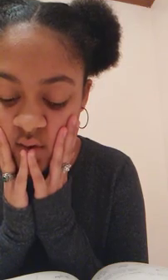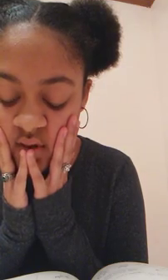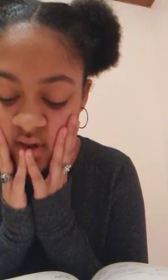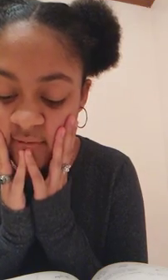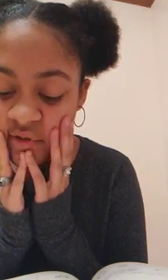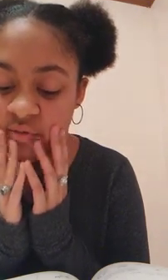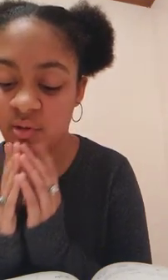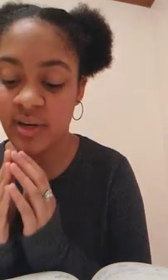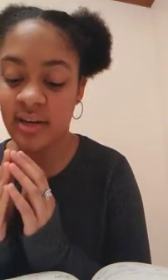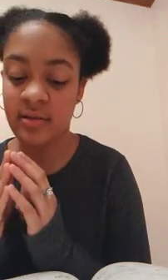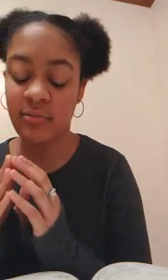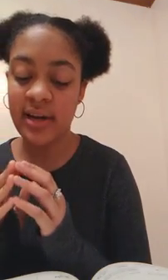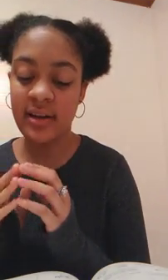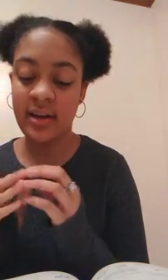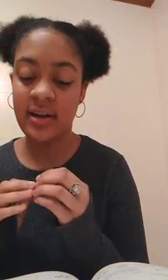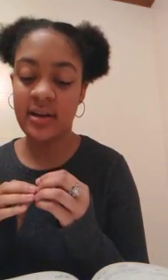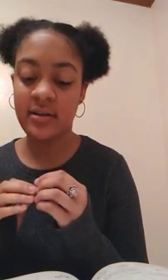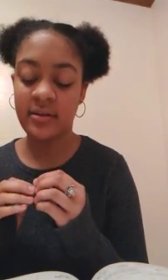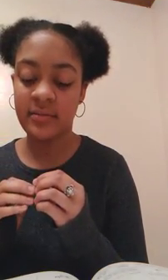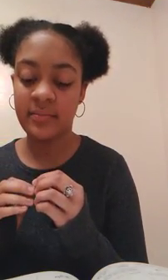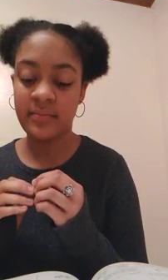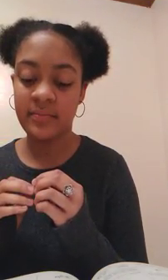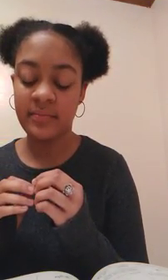The sign for Sue is made. The right hand